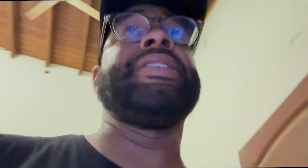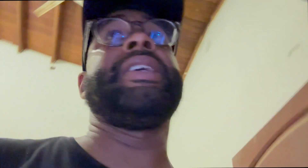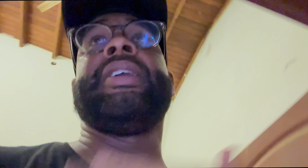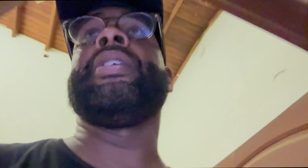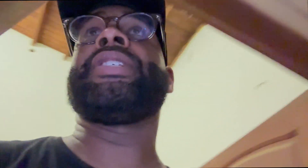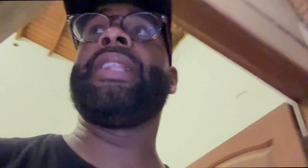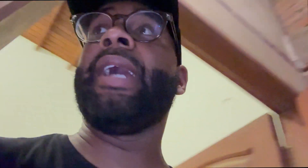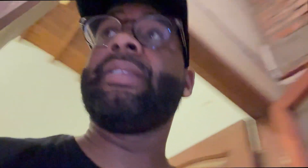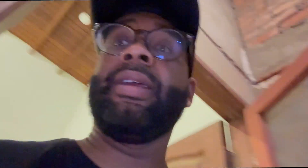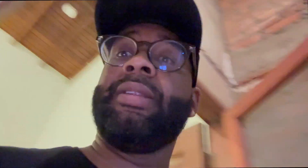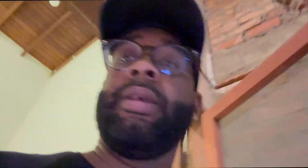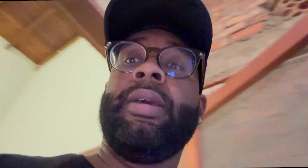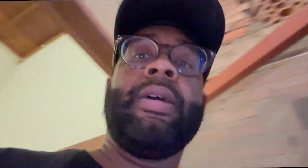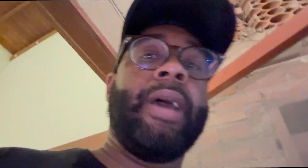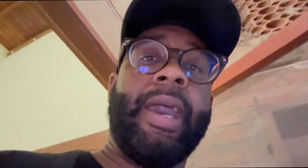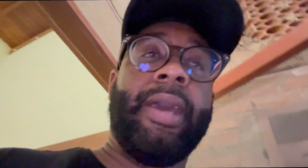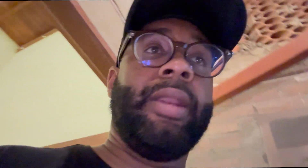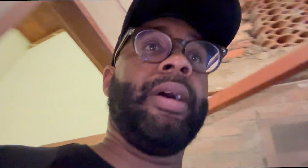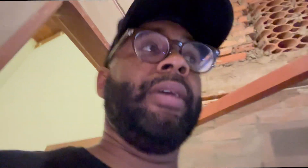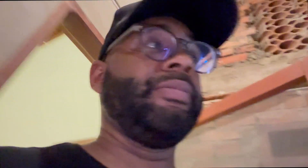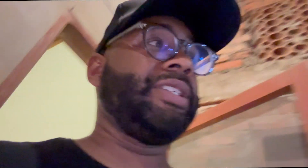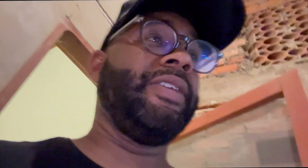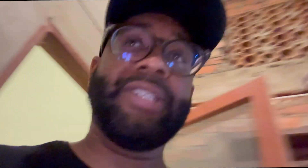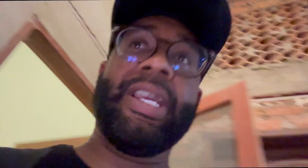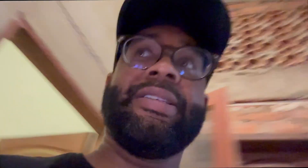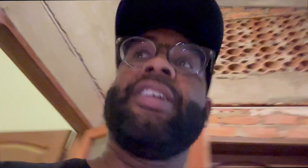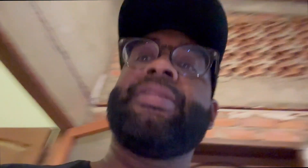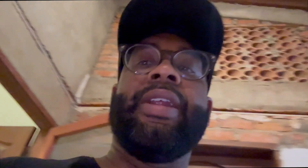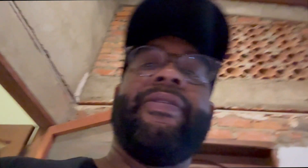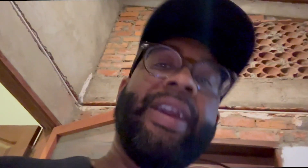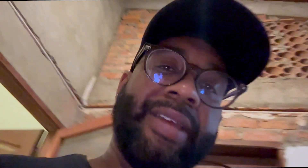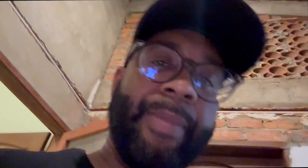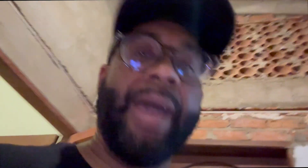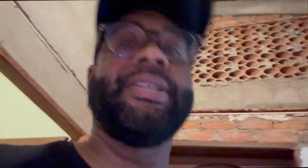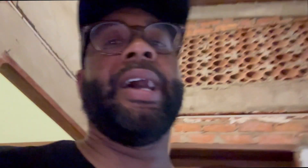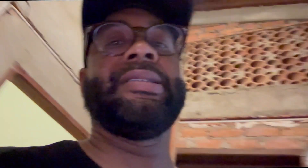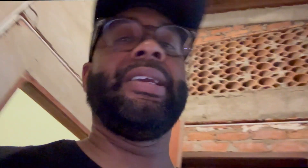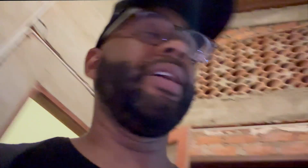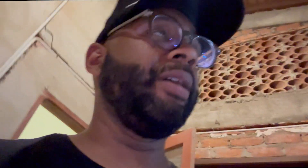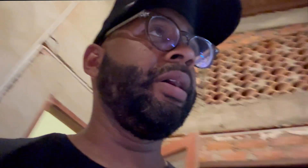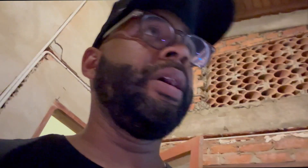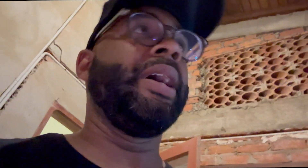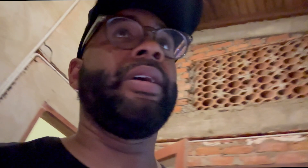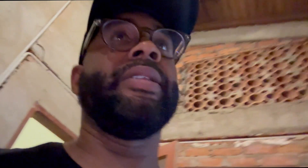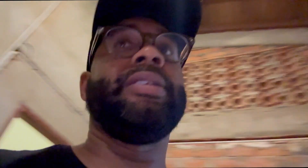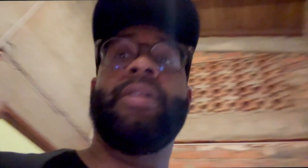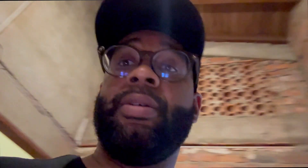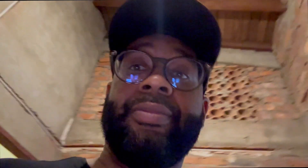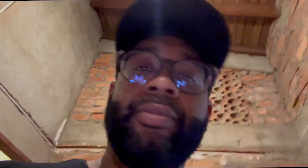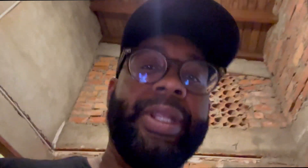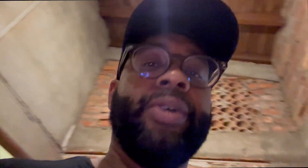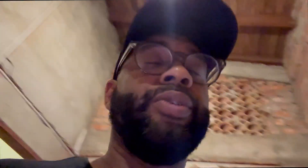she liked it, and she eventually got serious about her faith, got baptized here, and all that, really cool